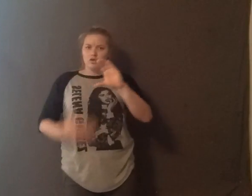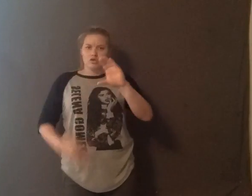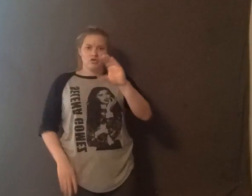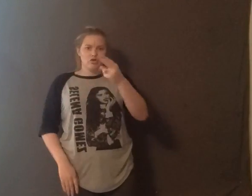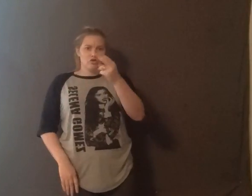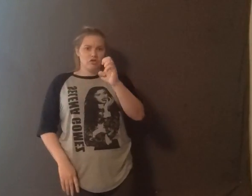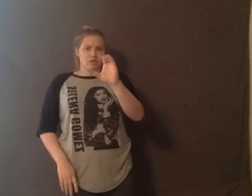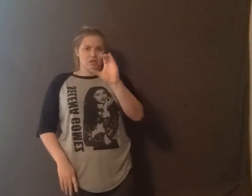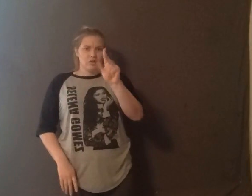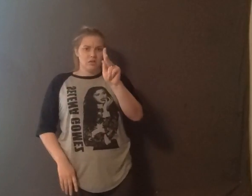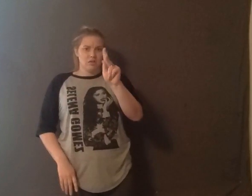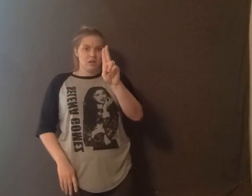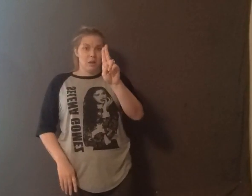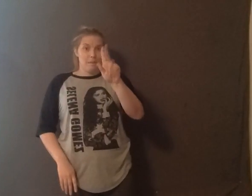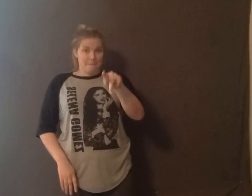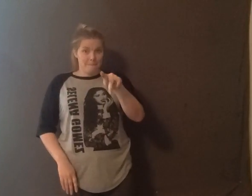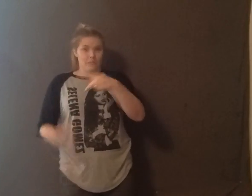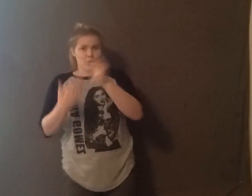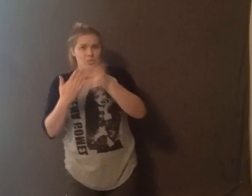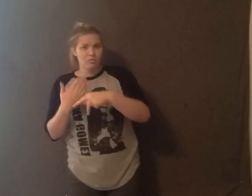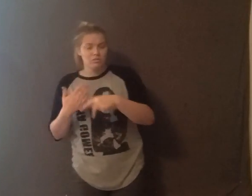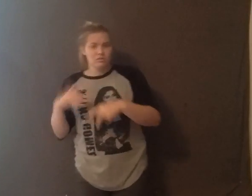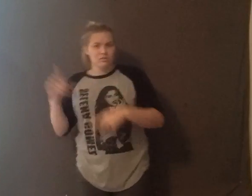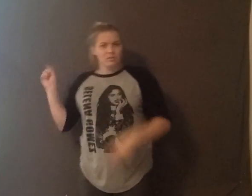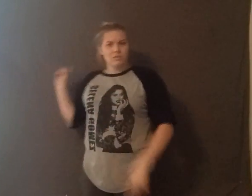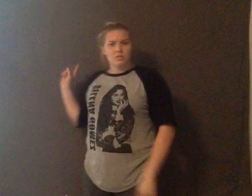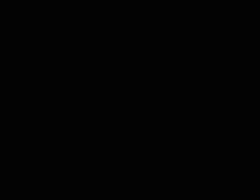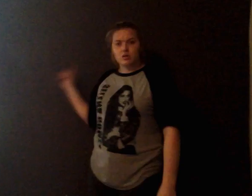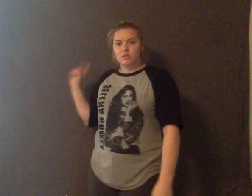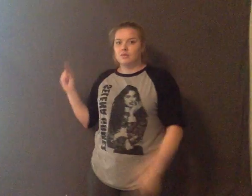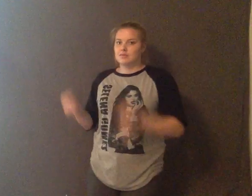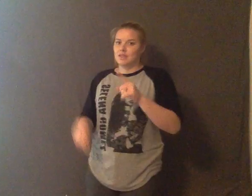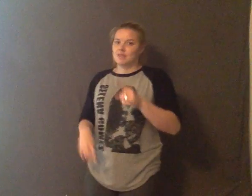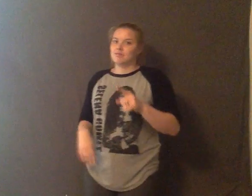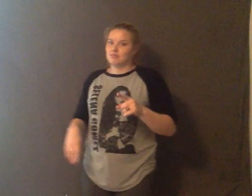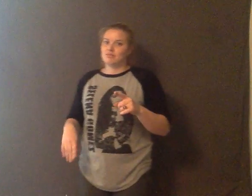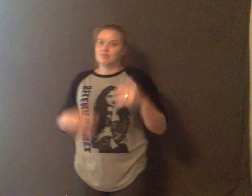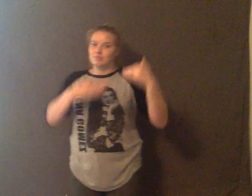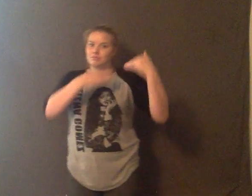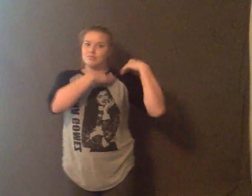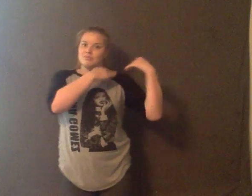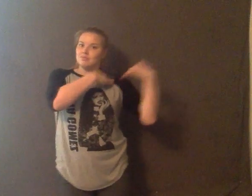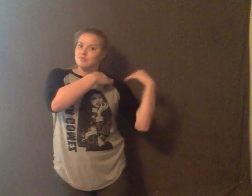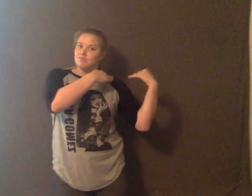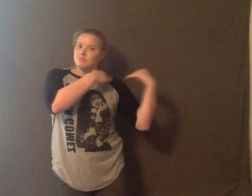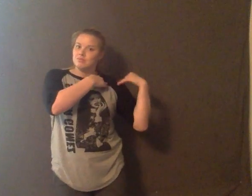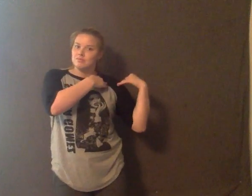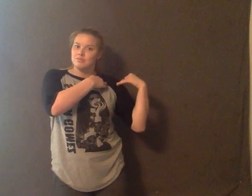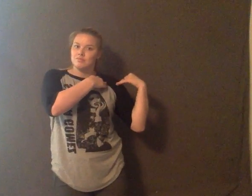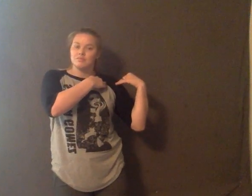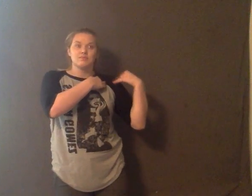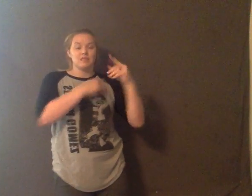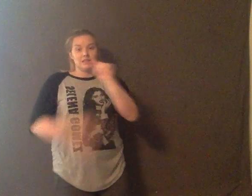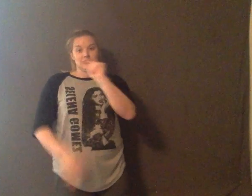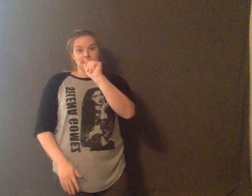messaging that these programs produce. So checkoff programs are responsible for the messages that we see on TV, on the internet, on bus billboards